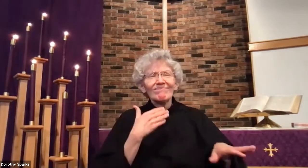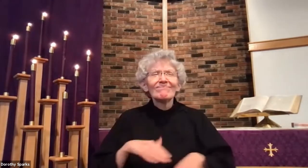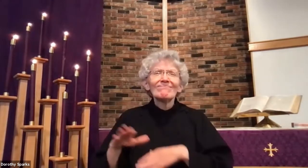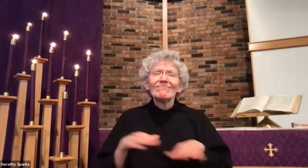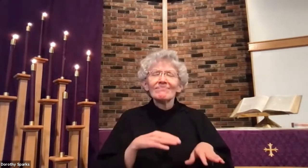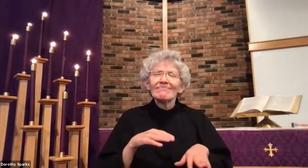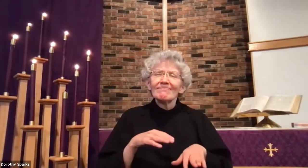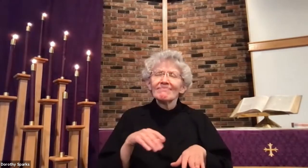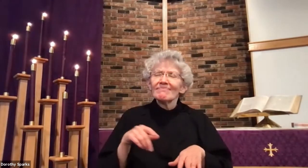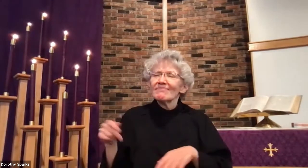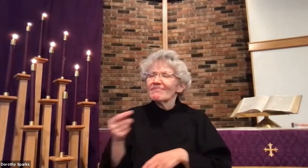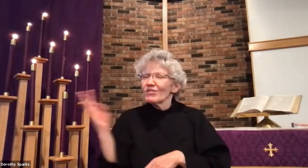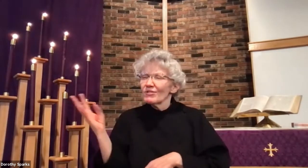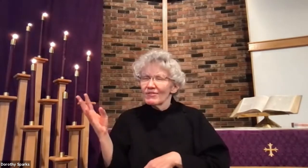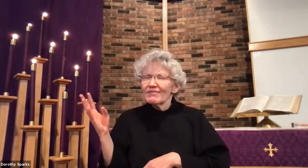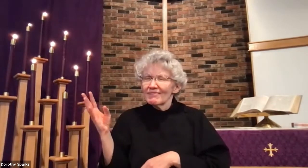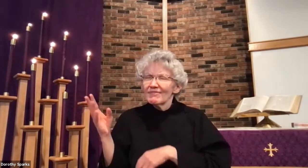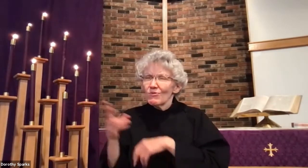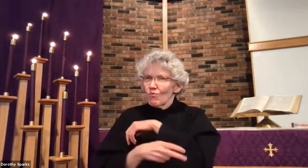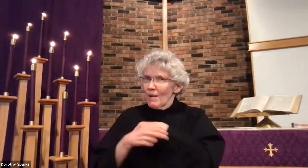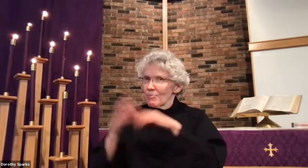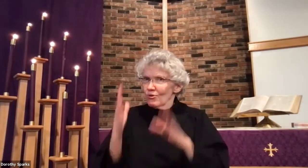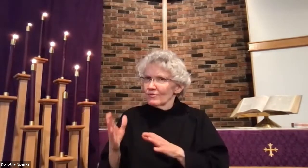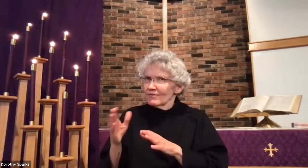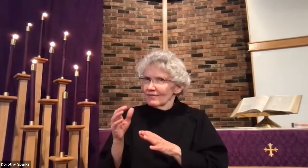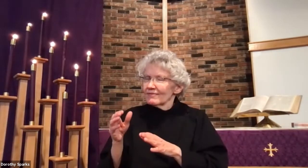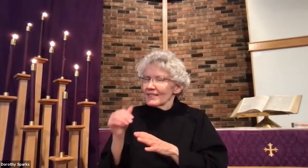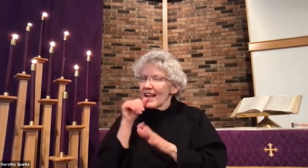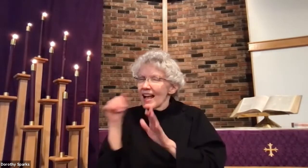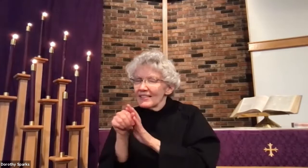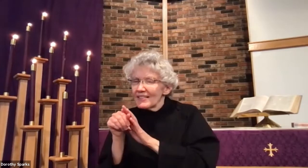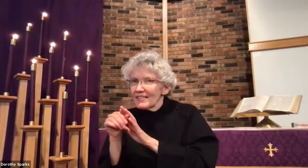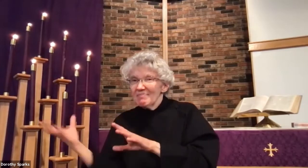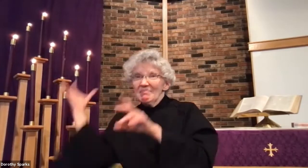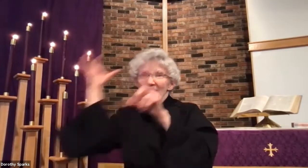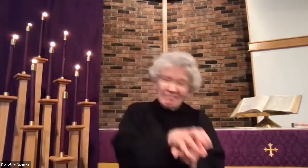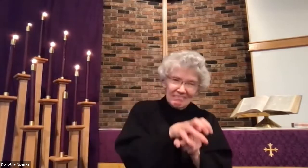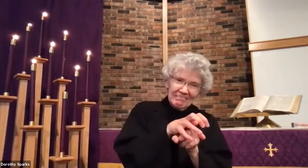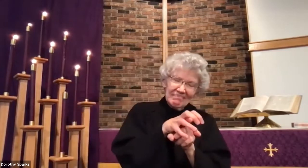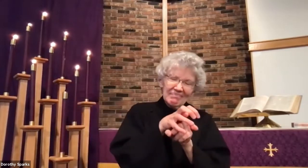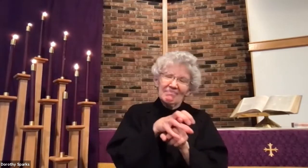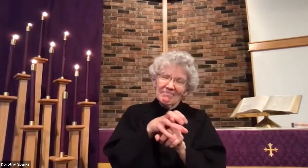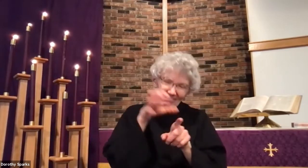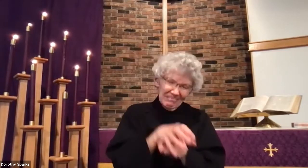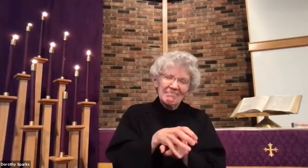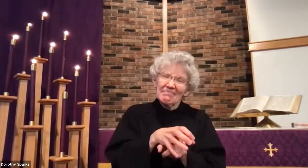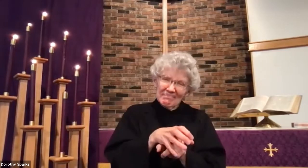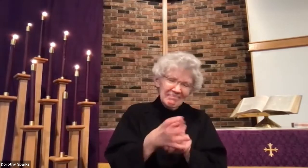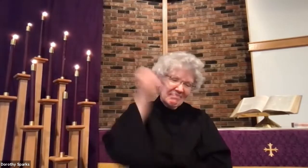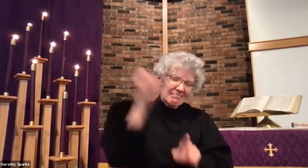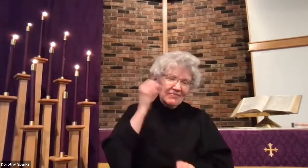"A man was going down the road to Jerusalem, from Jerusalem to Jericho. Some robbers surrounded